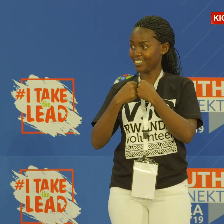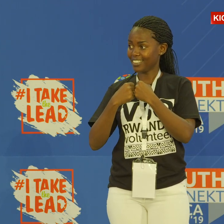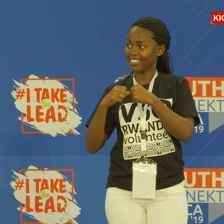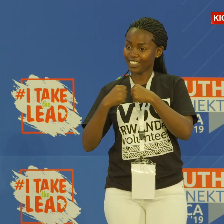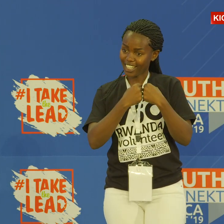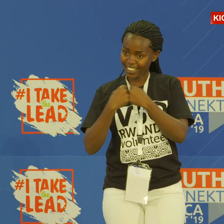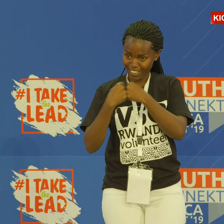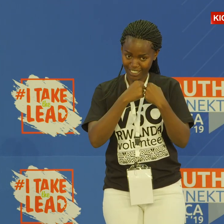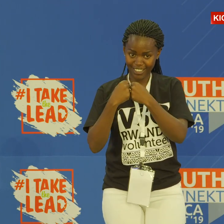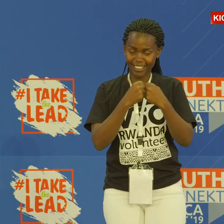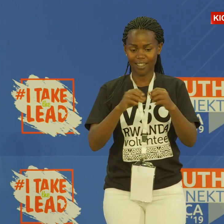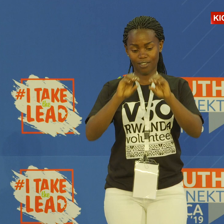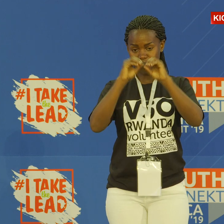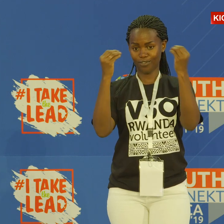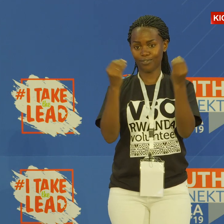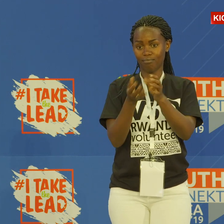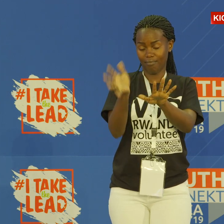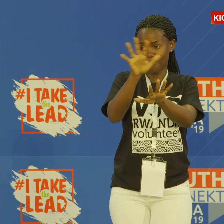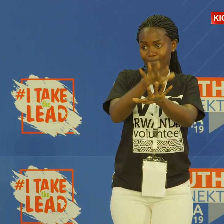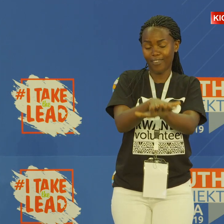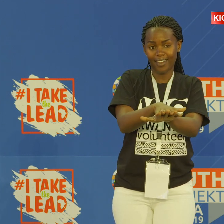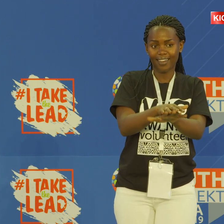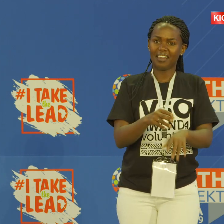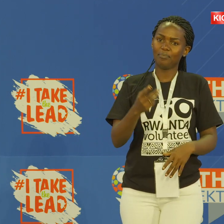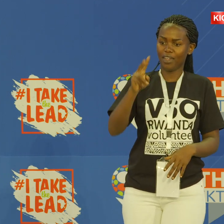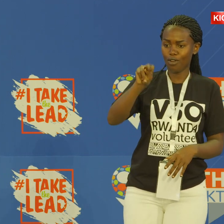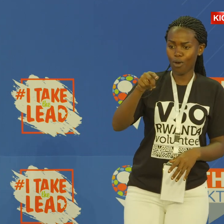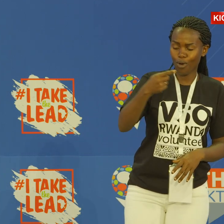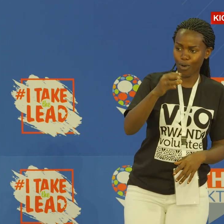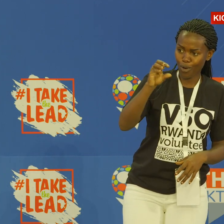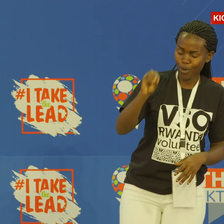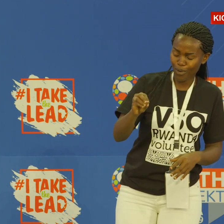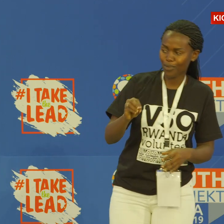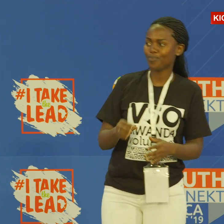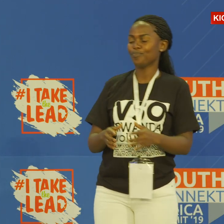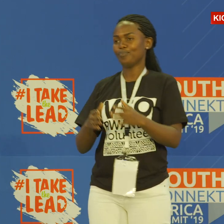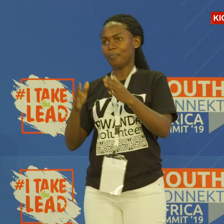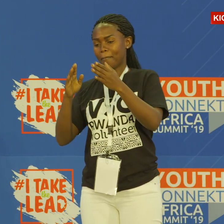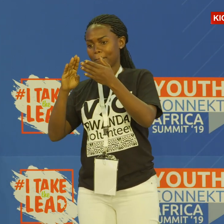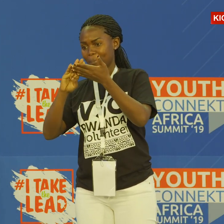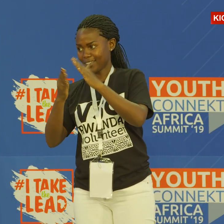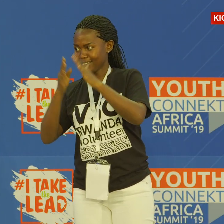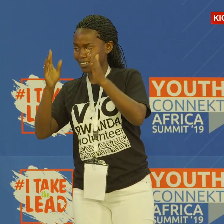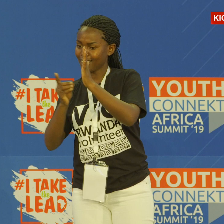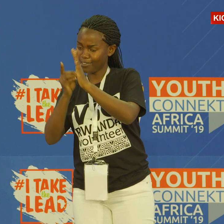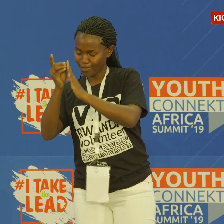And I also want to encourage different NGOs, civil societies,